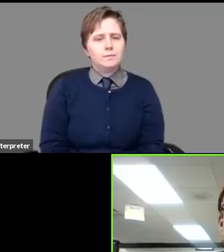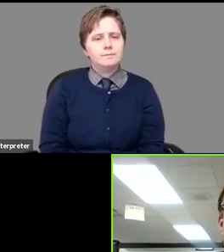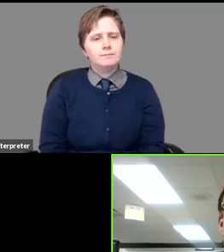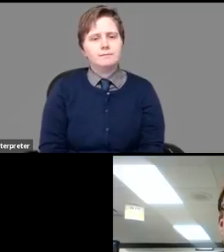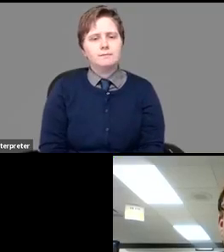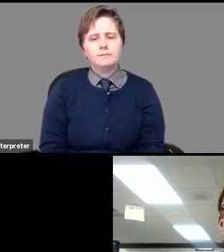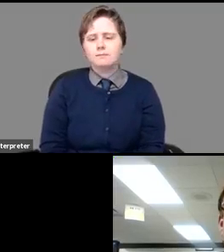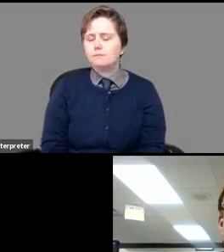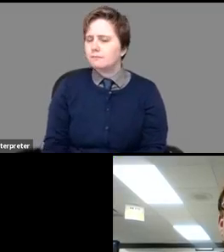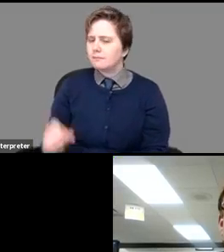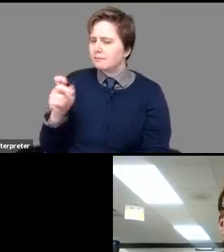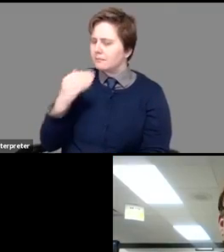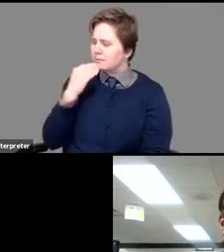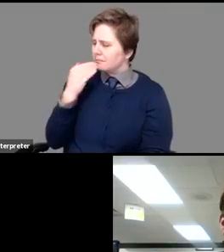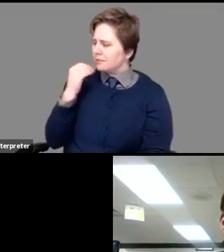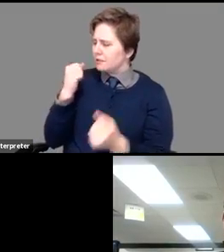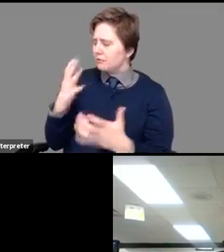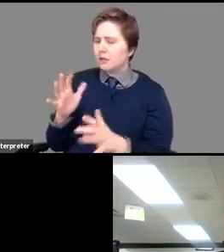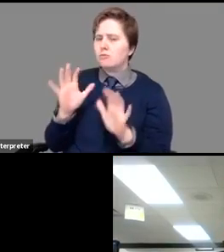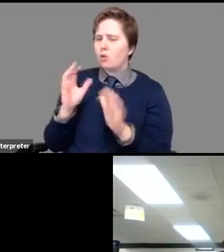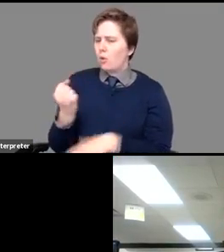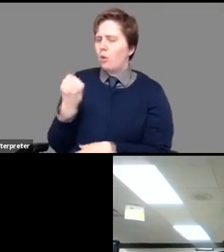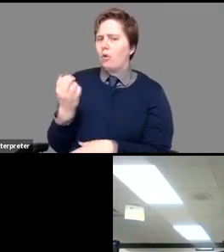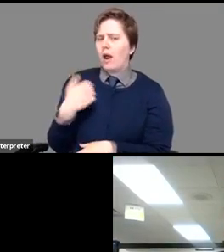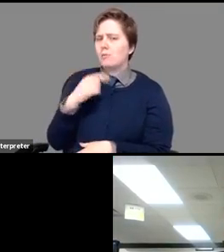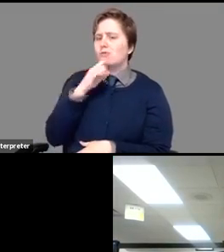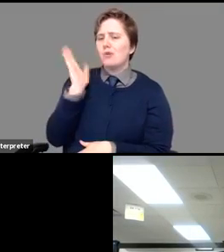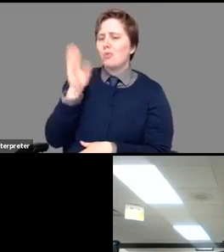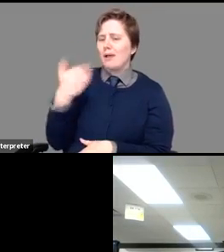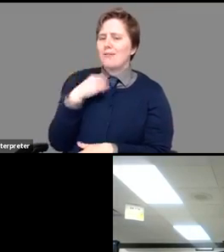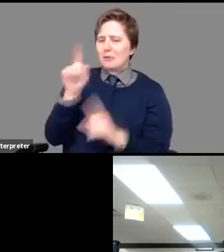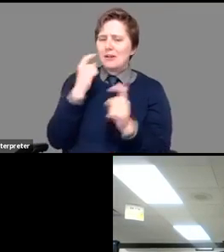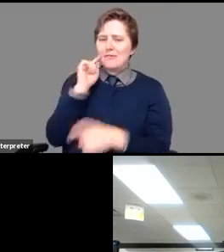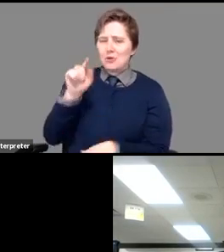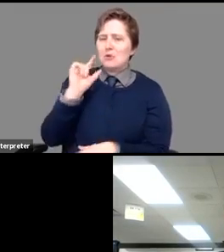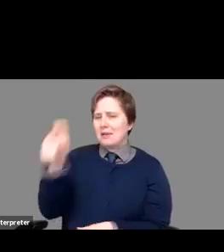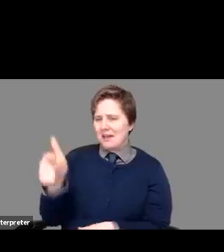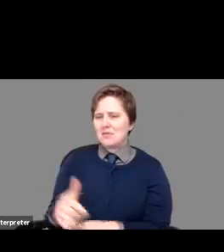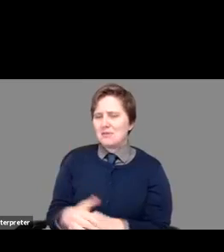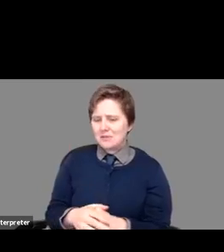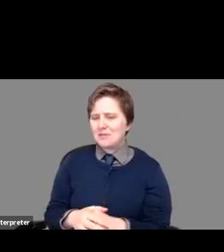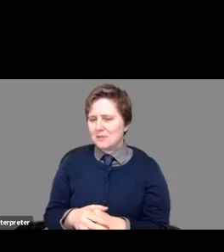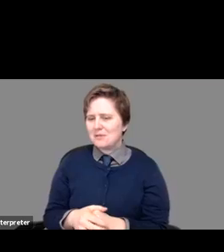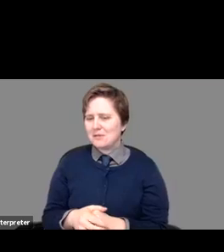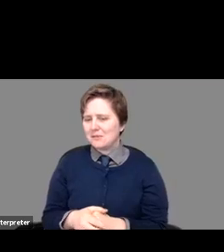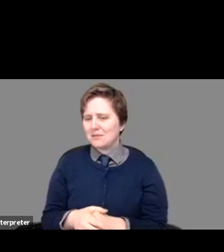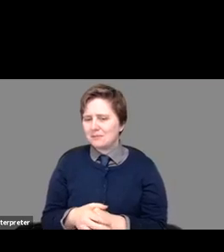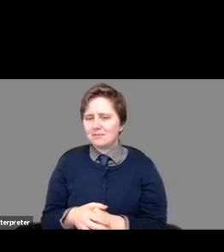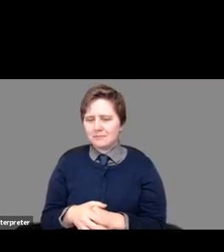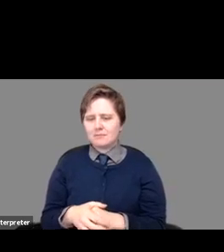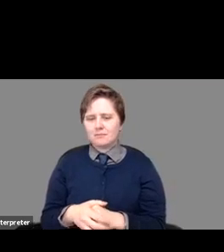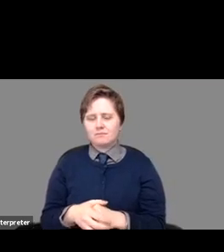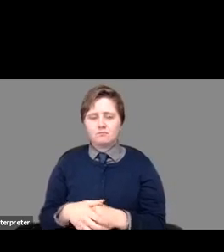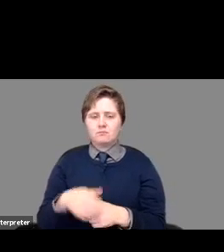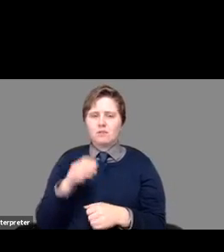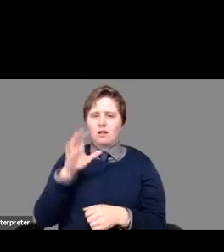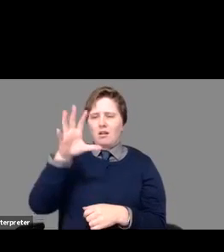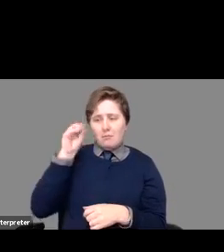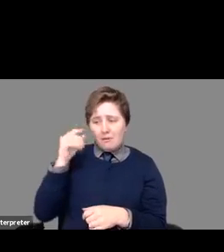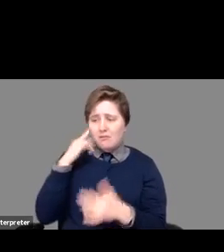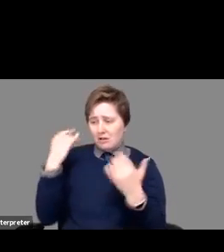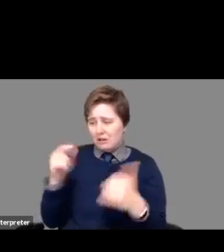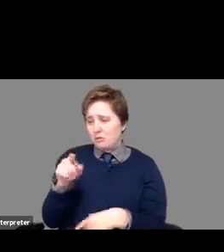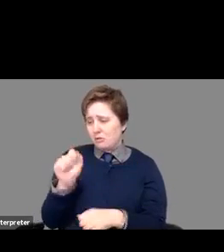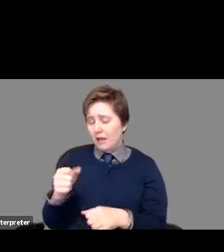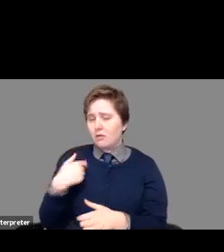Okay, Eric, thank you so much, and stand by. I'm sure there will be some questions for you in just a moment. So you can turn your camera off, and